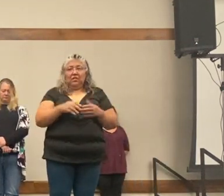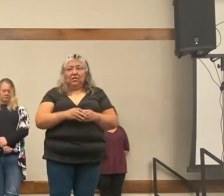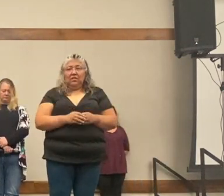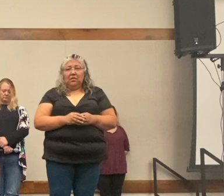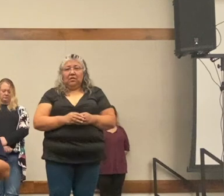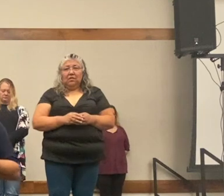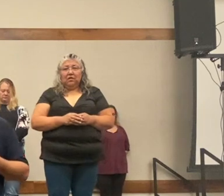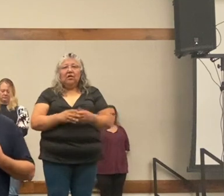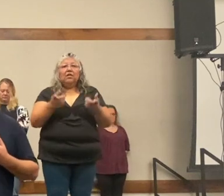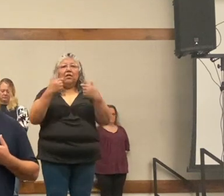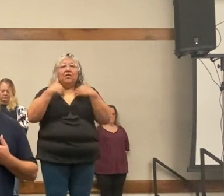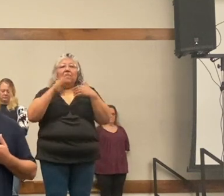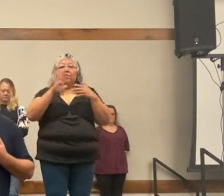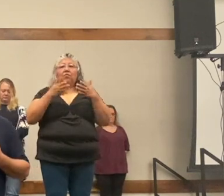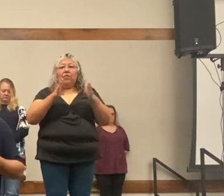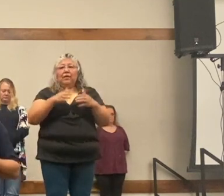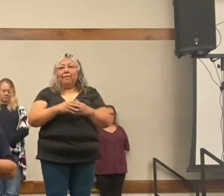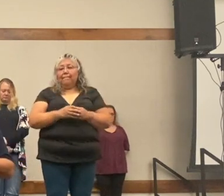Come your way.